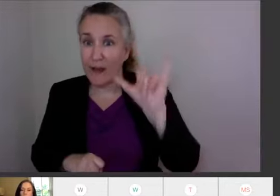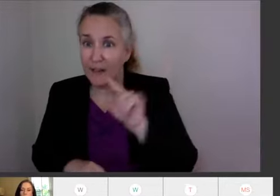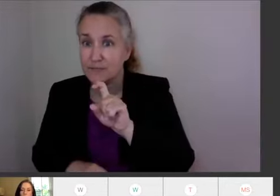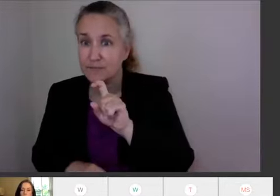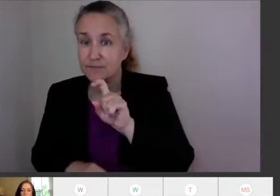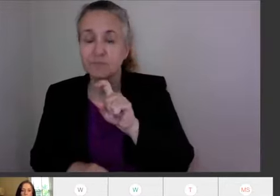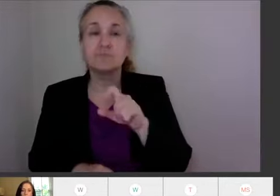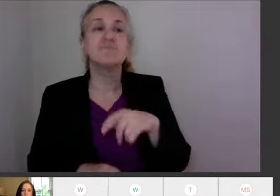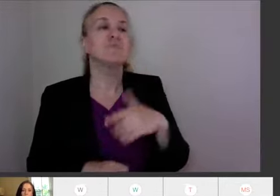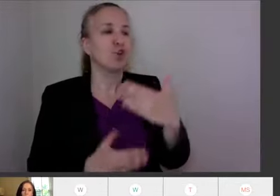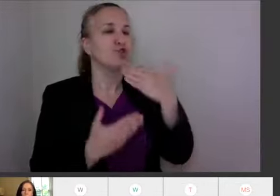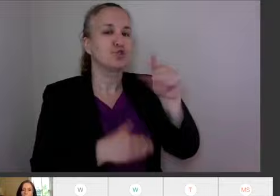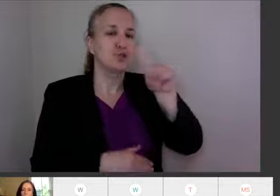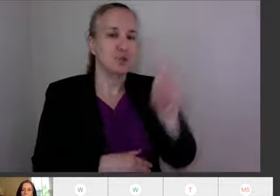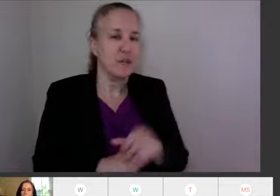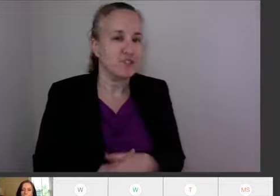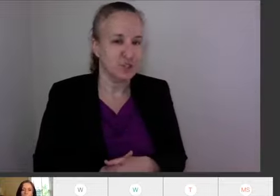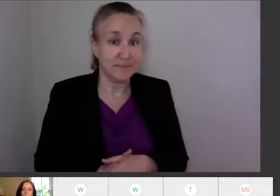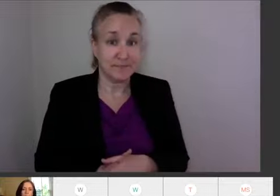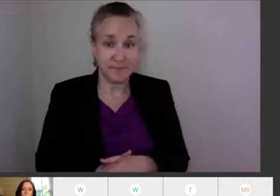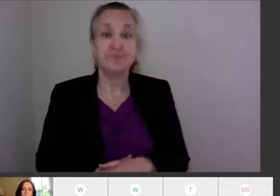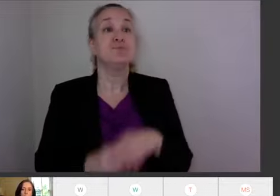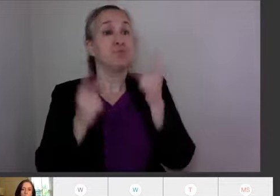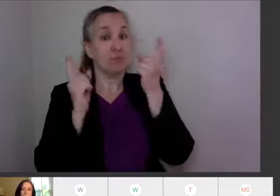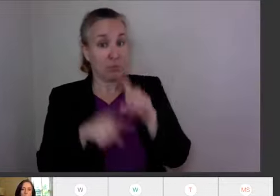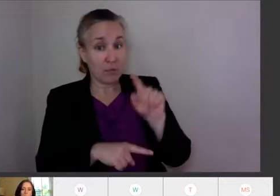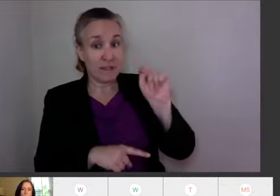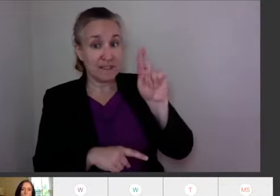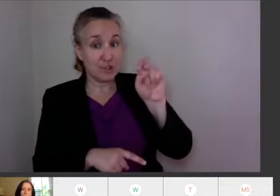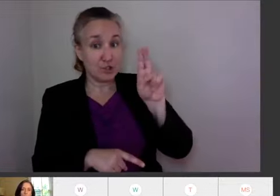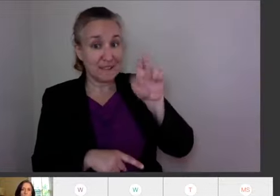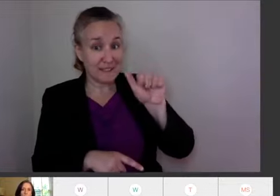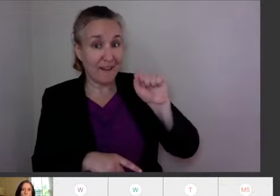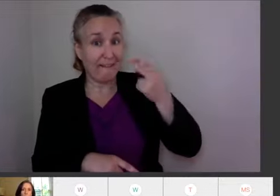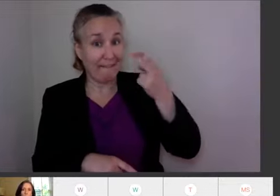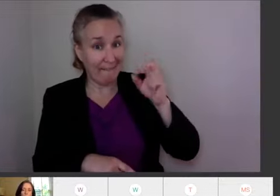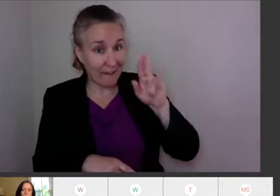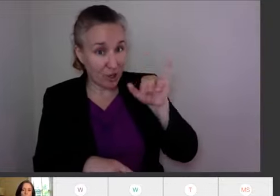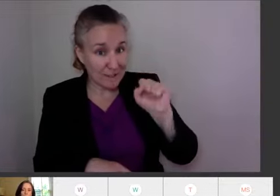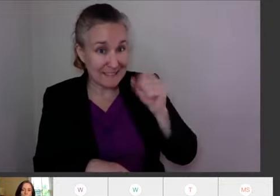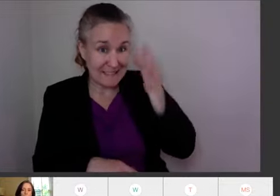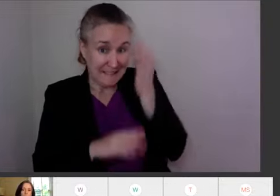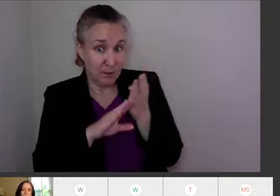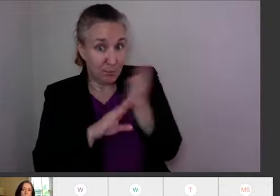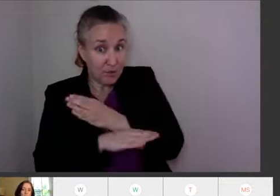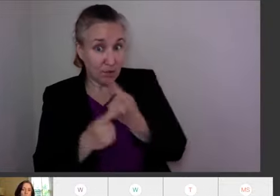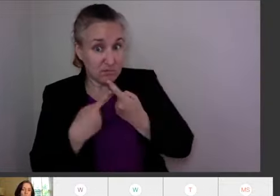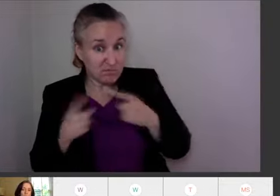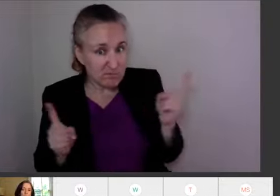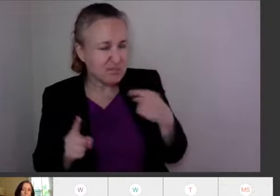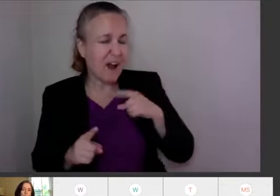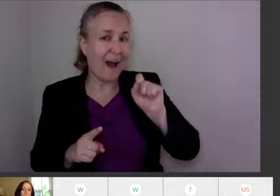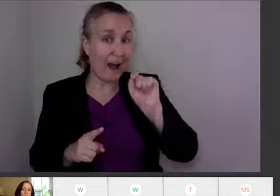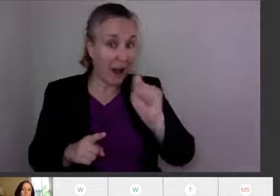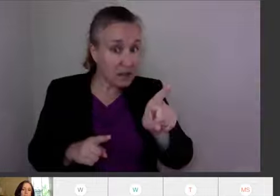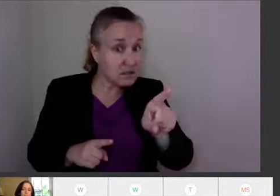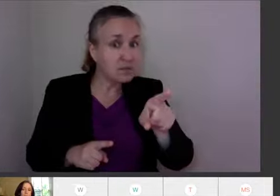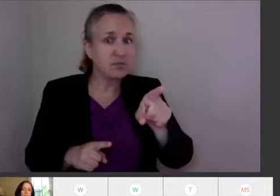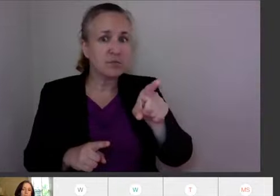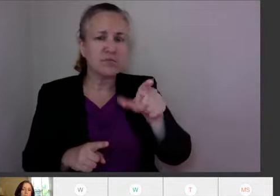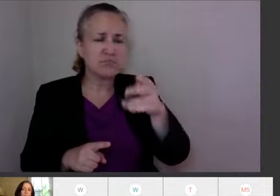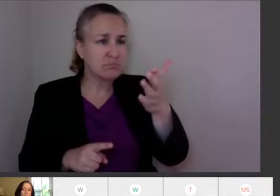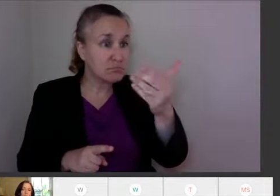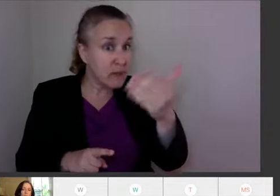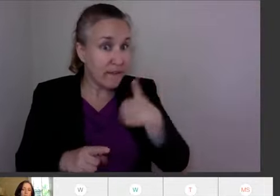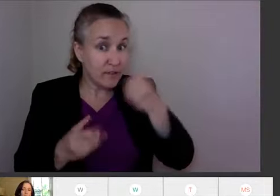Yes, good question, Jim. Actually, I asked Teresa Harris to check on that just before the briefing. And I don't, Teresa, were you able to get an answer